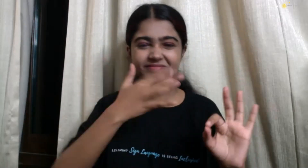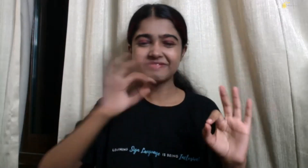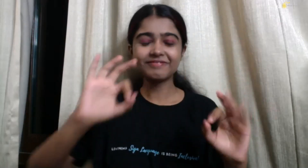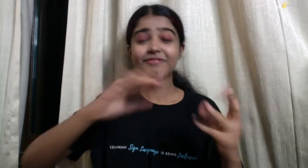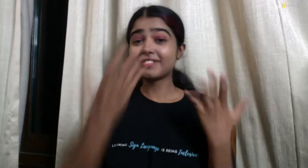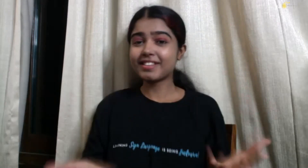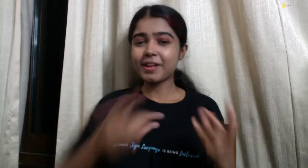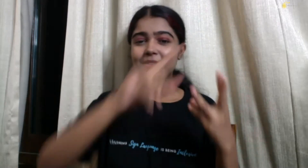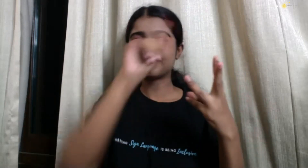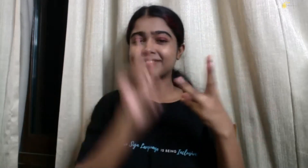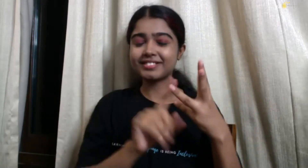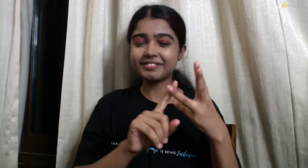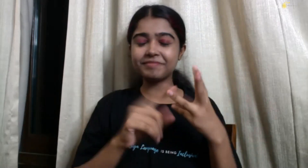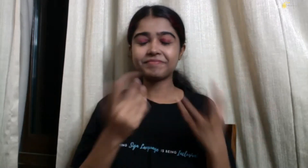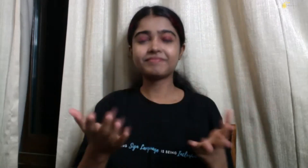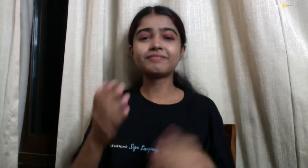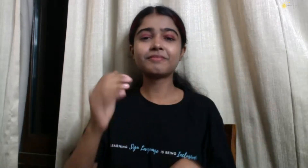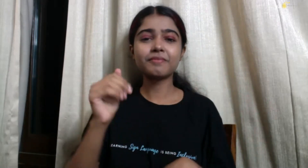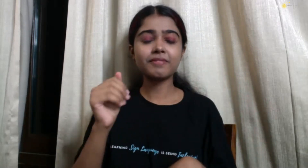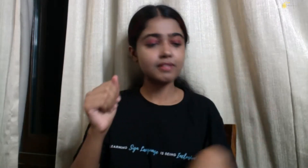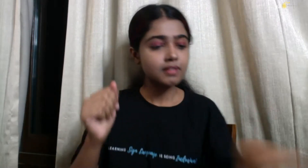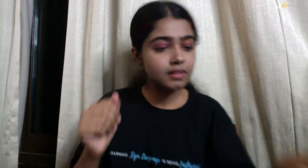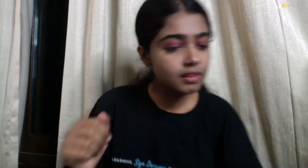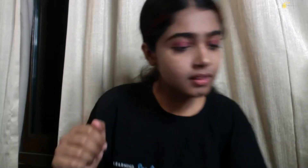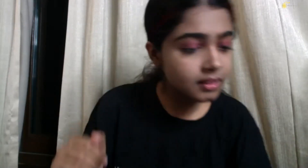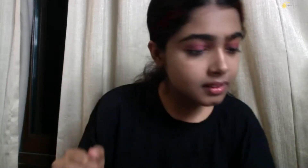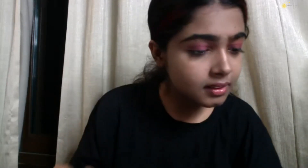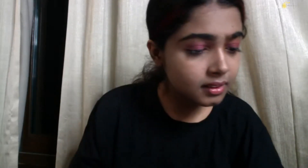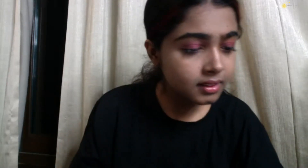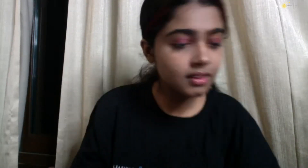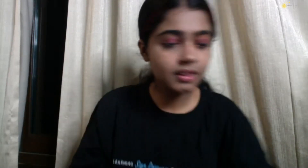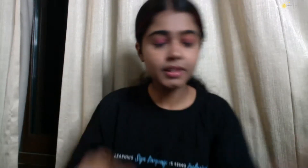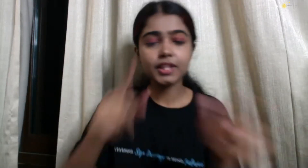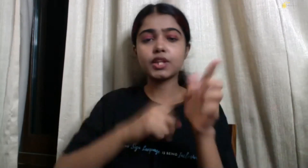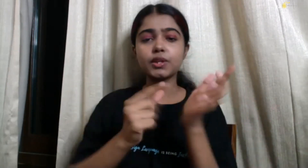Perfect. That was a good, great experience, beautiful experience. Uh,